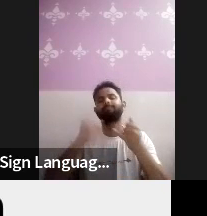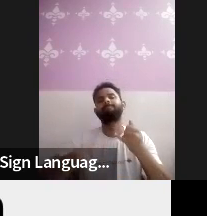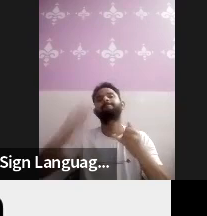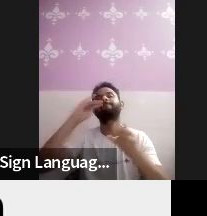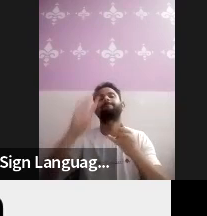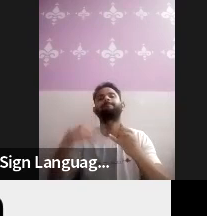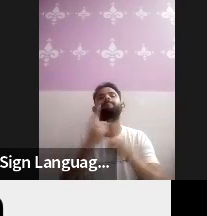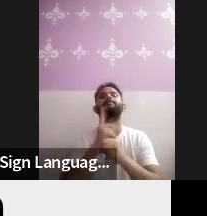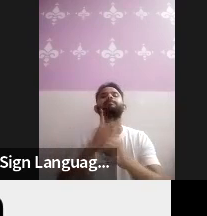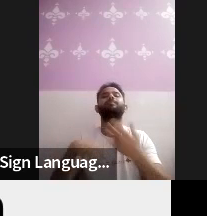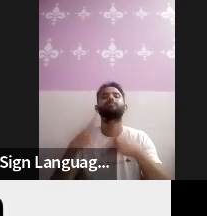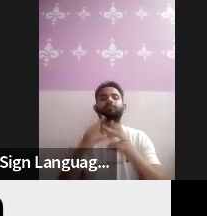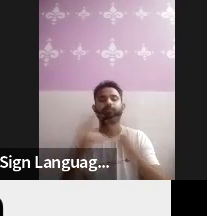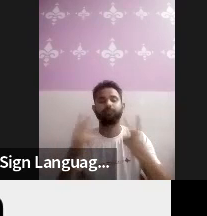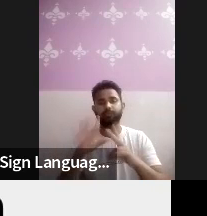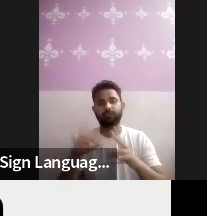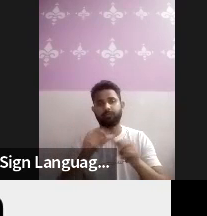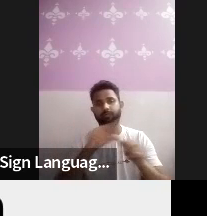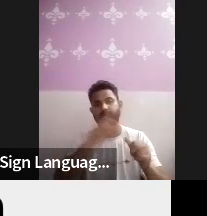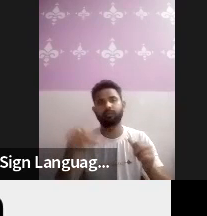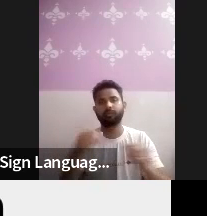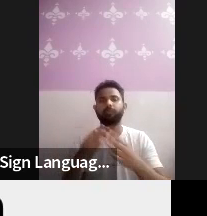etc. Okay, I don't want